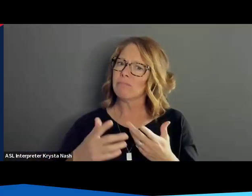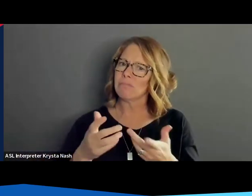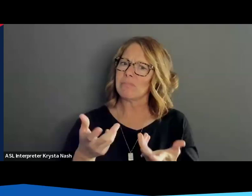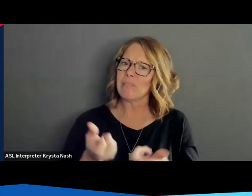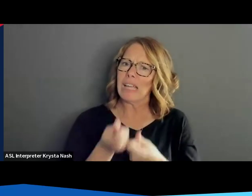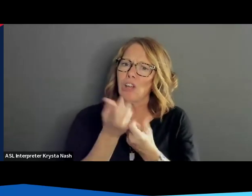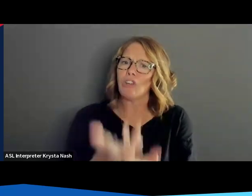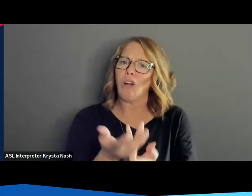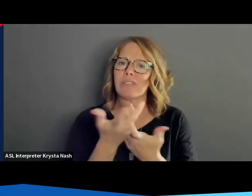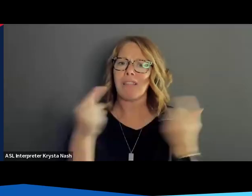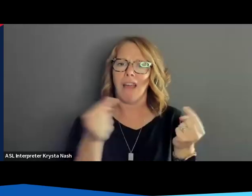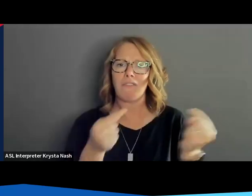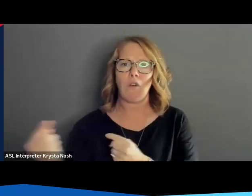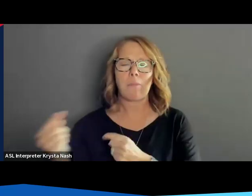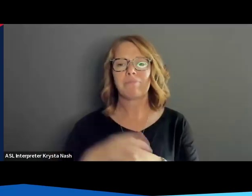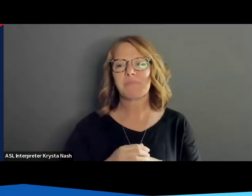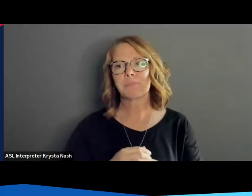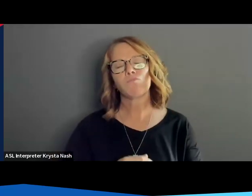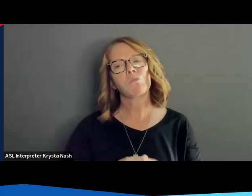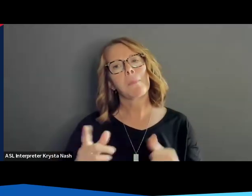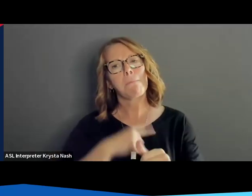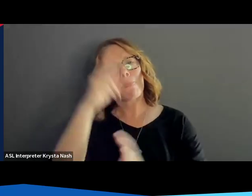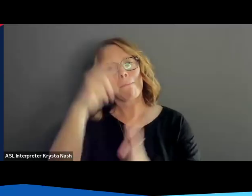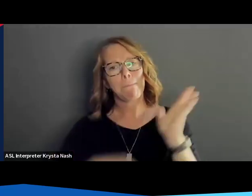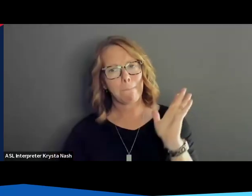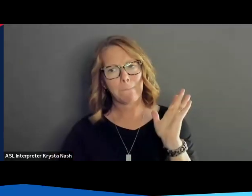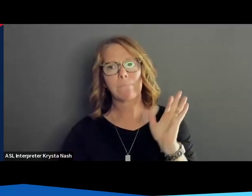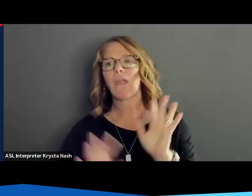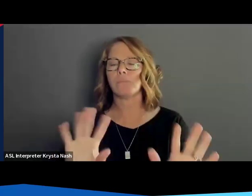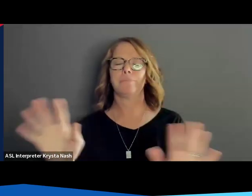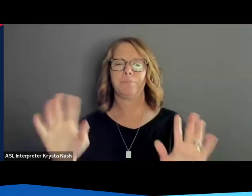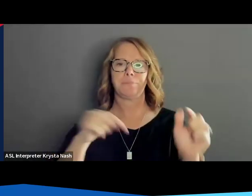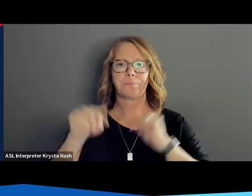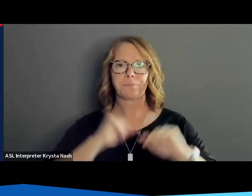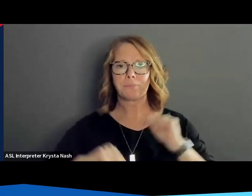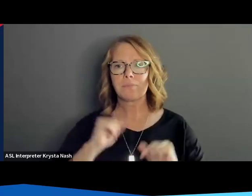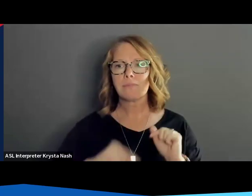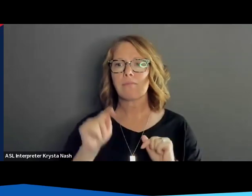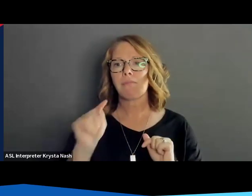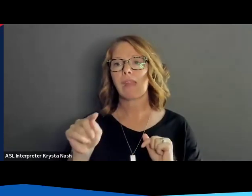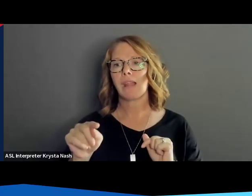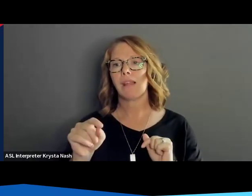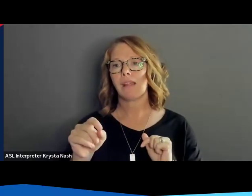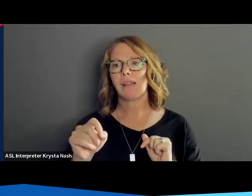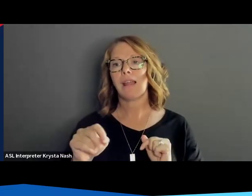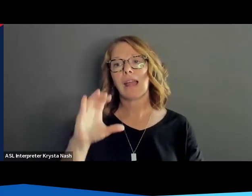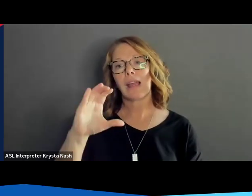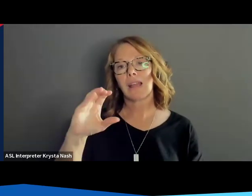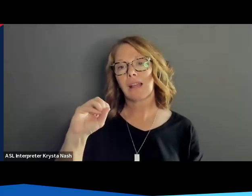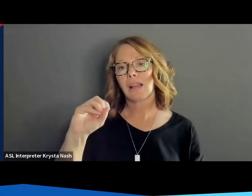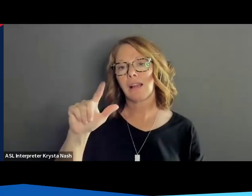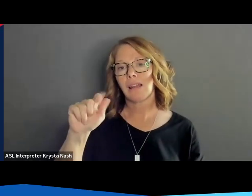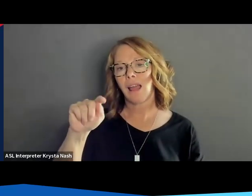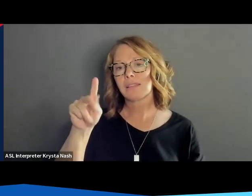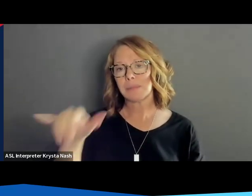to your health. Now, when I read this, the first thing I thought, no, oh, first of all, I want to say this is following a colostomy. Some people